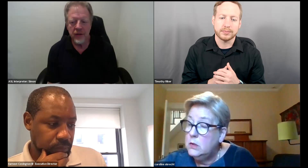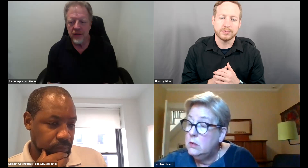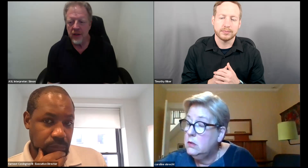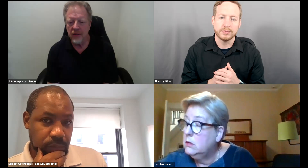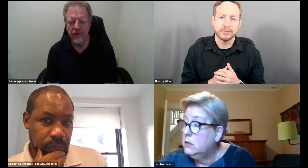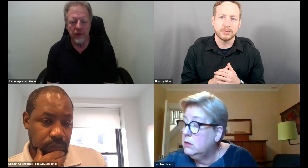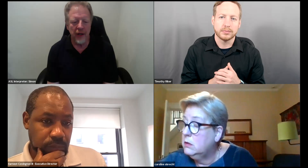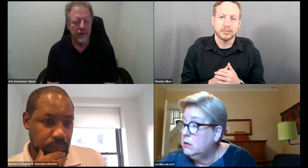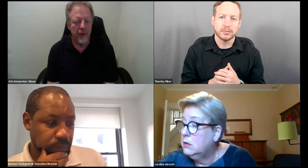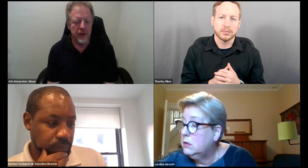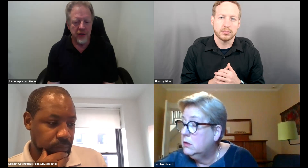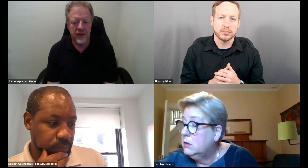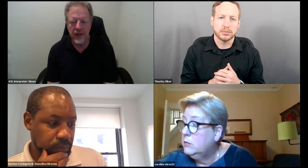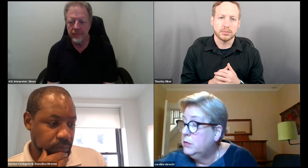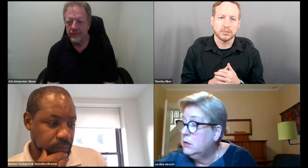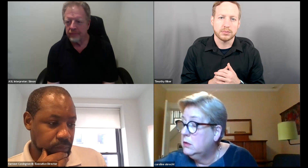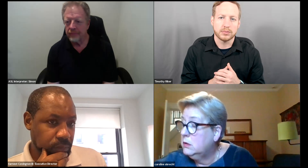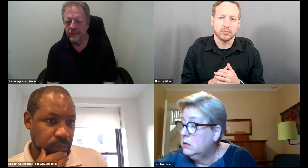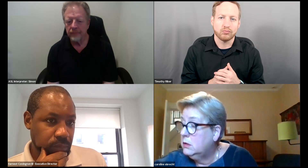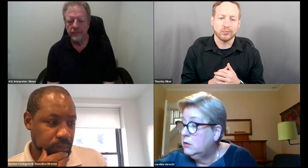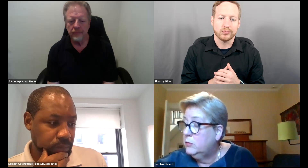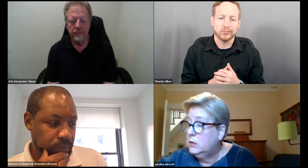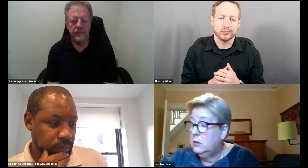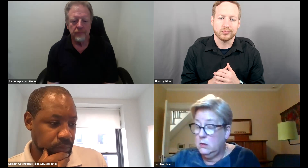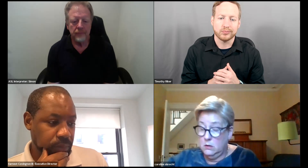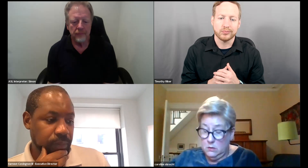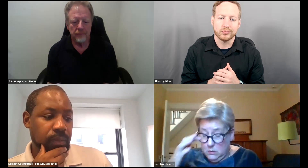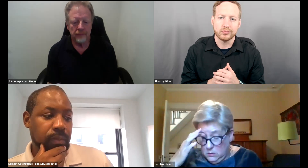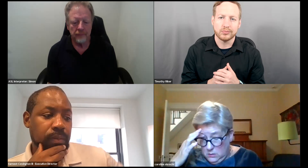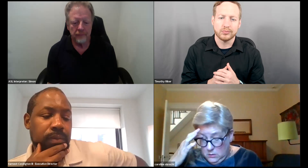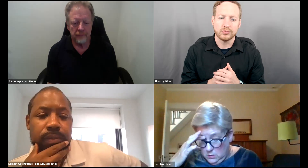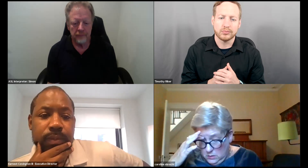Okay, she's reviewing that information at this time.